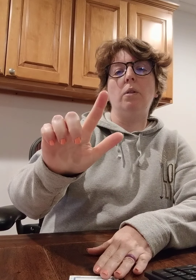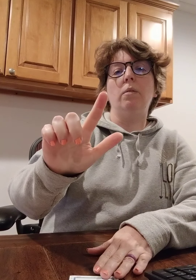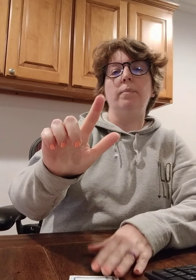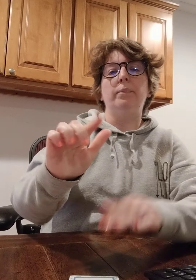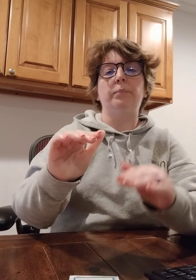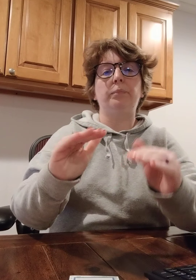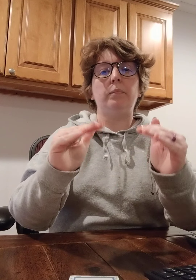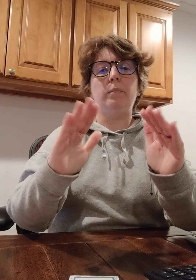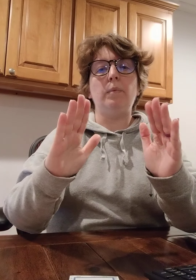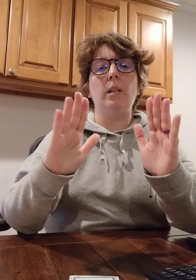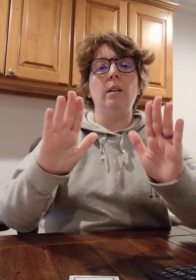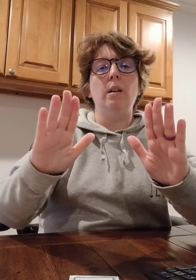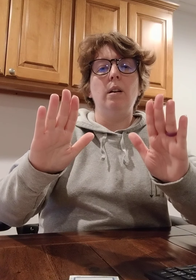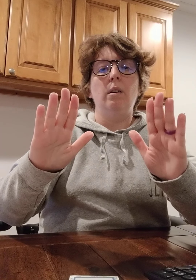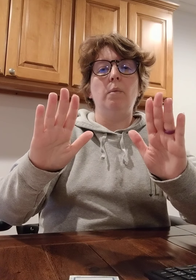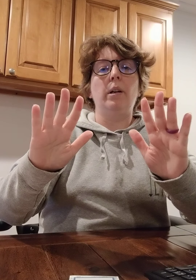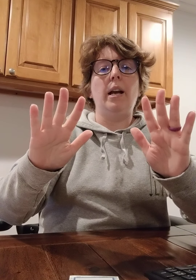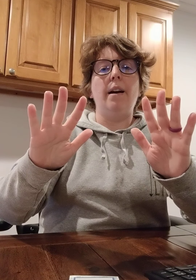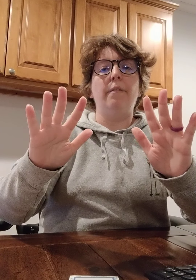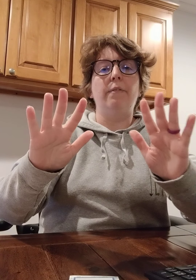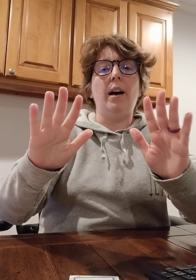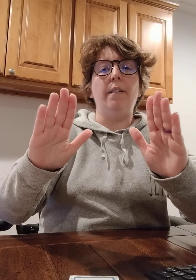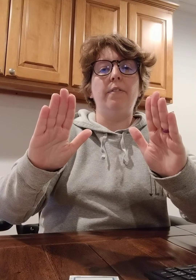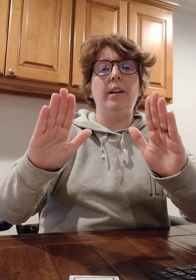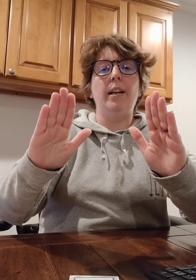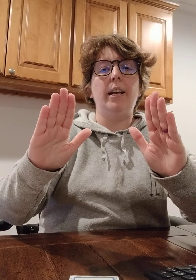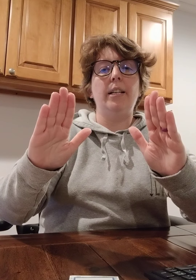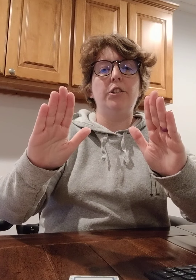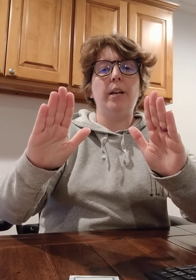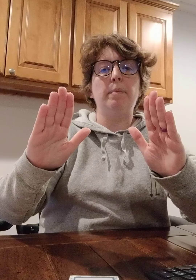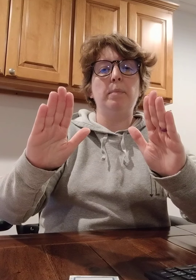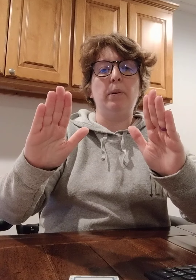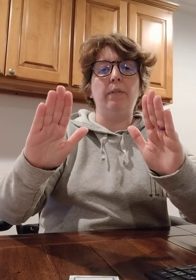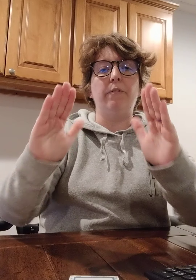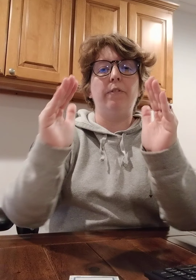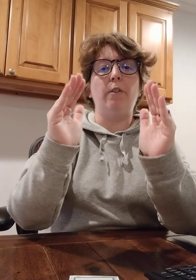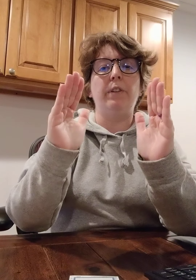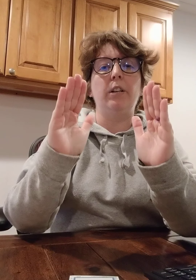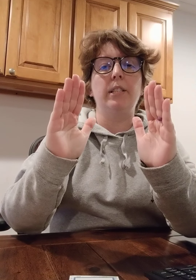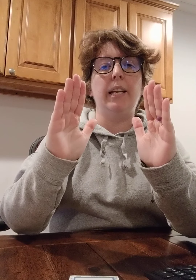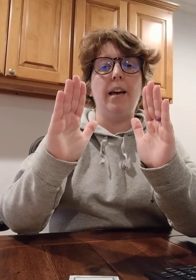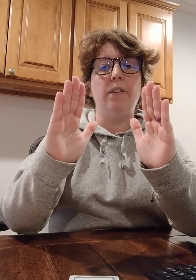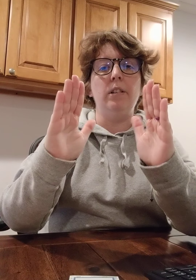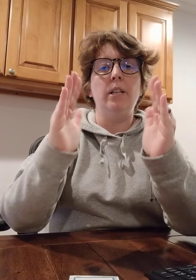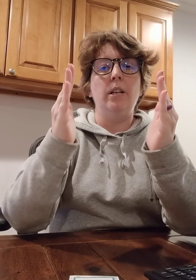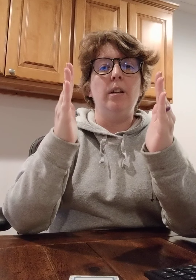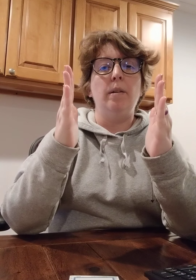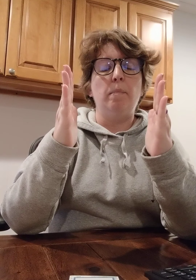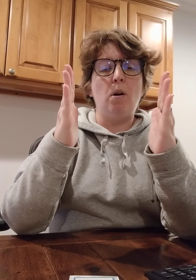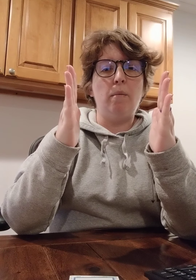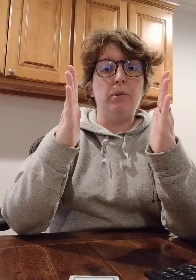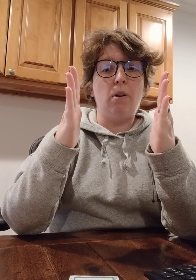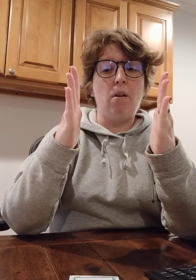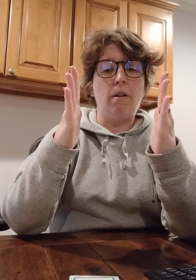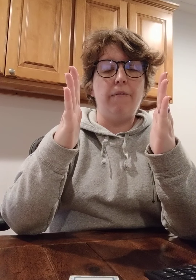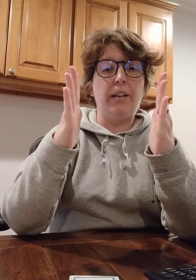Equal. We're going to have 5 hand shapes. Put our fingers together. Palms are